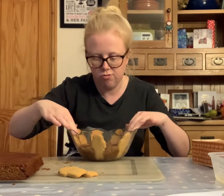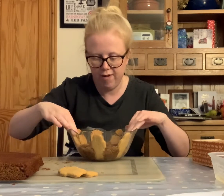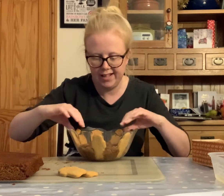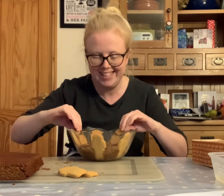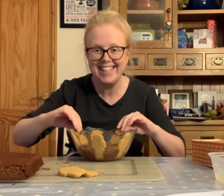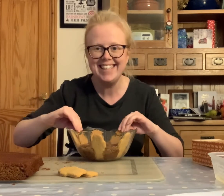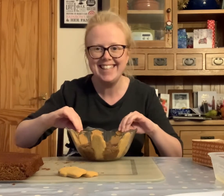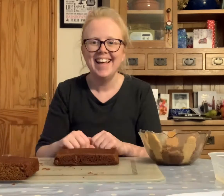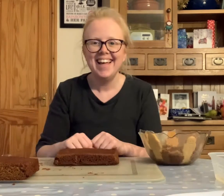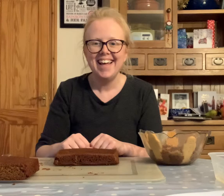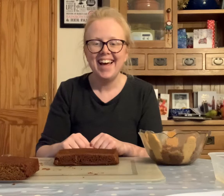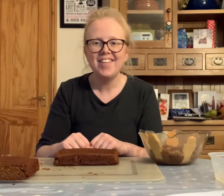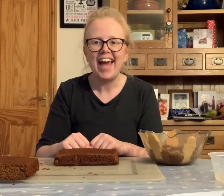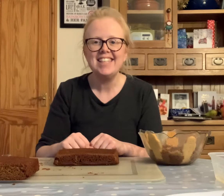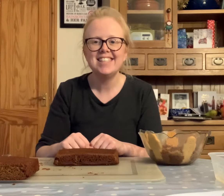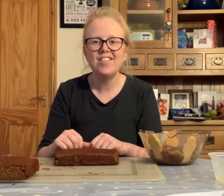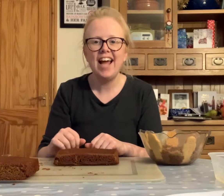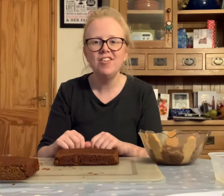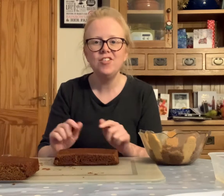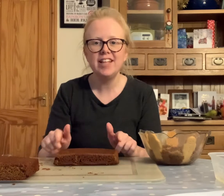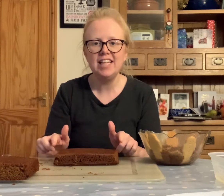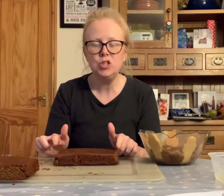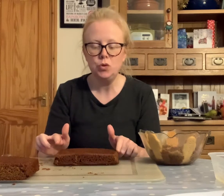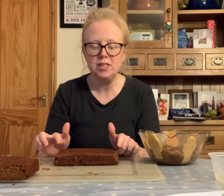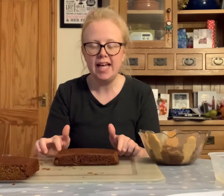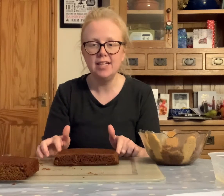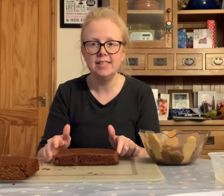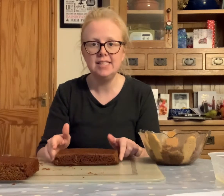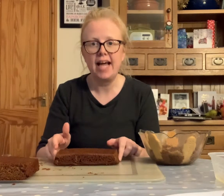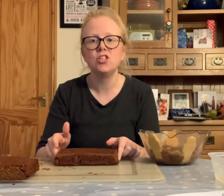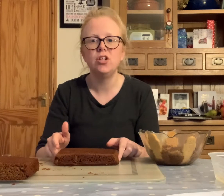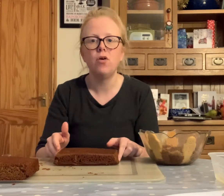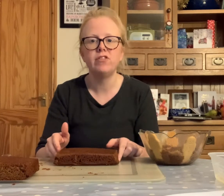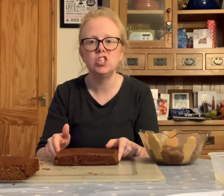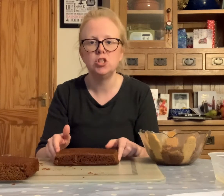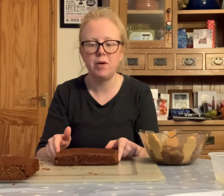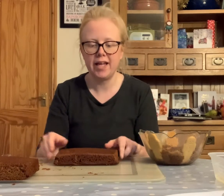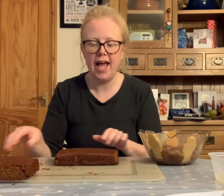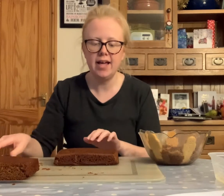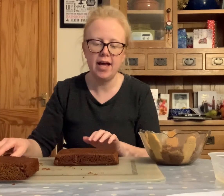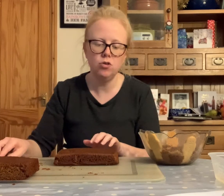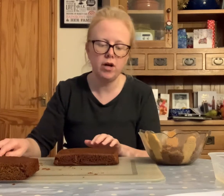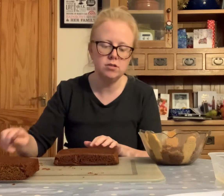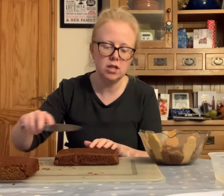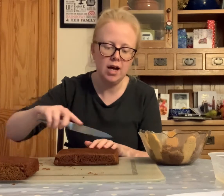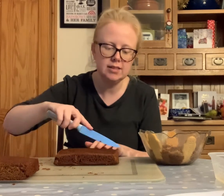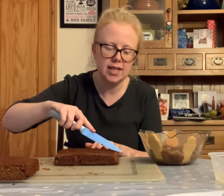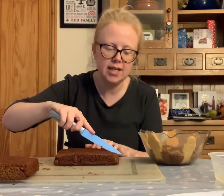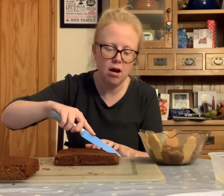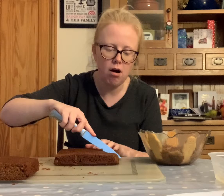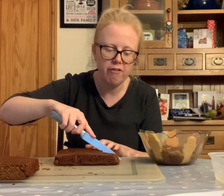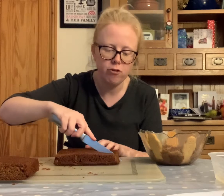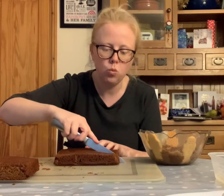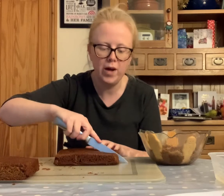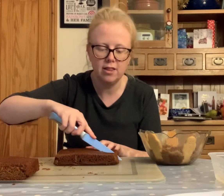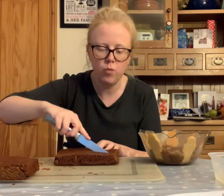great. Okay, so now you'll need your second section of the gingerbread cake, and you're going to cut it in half